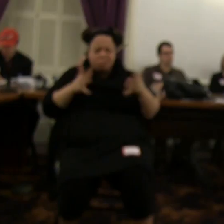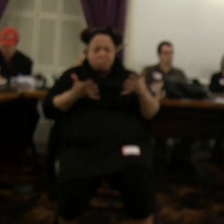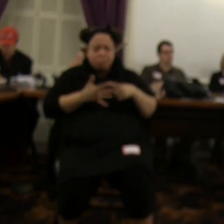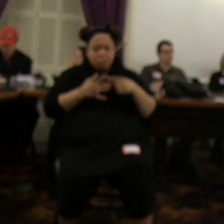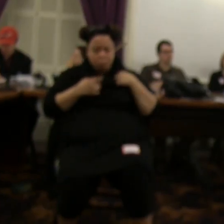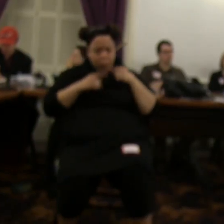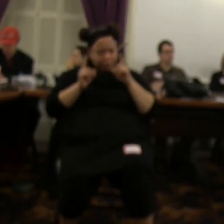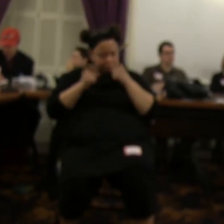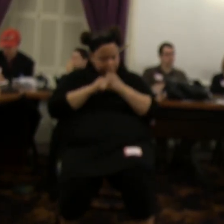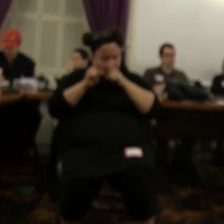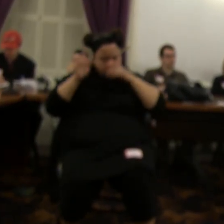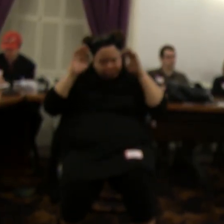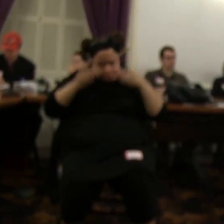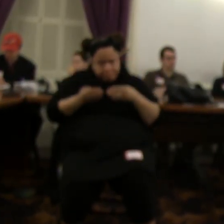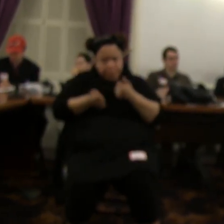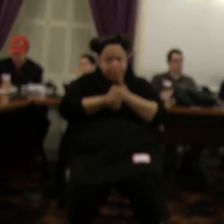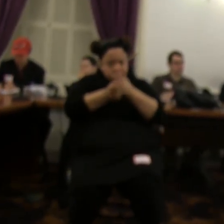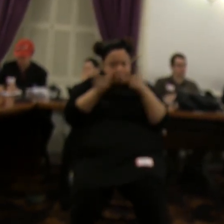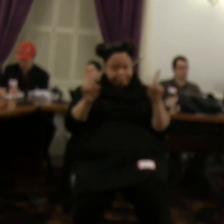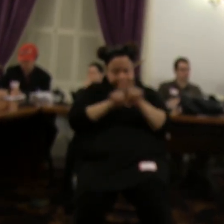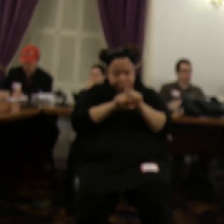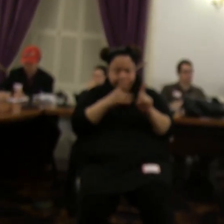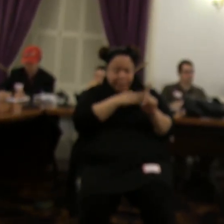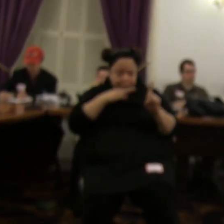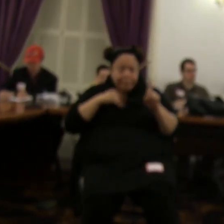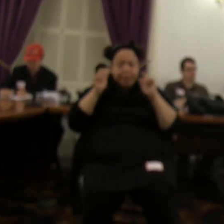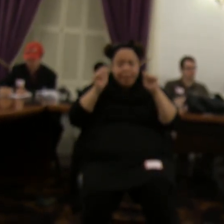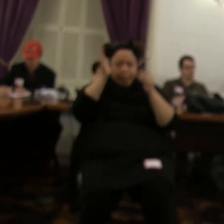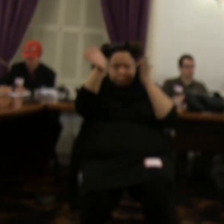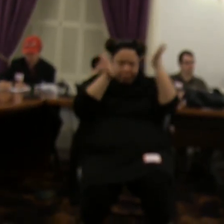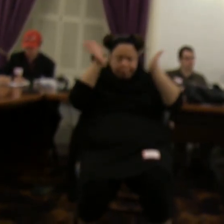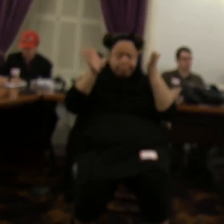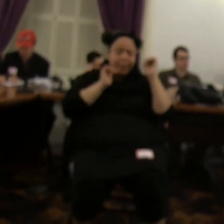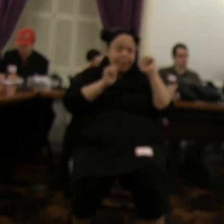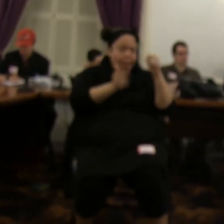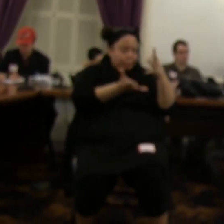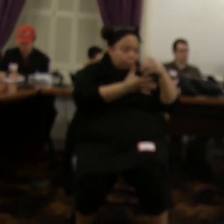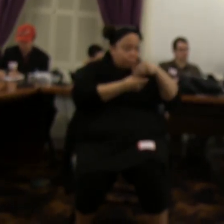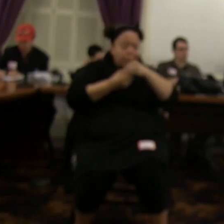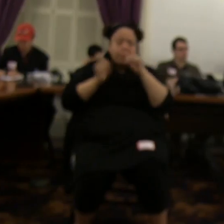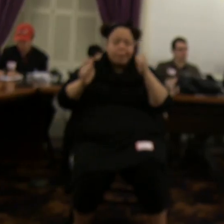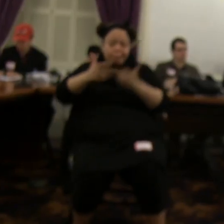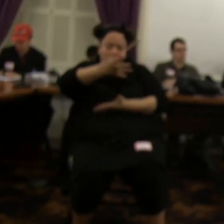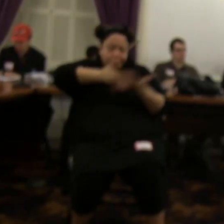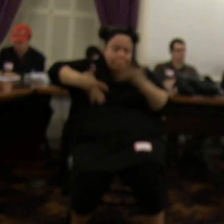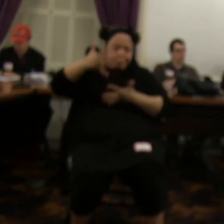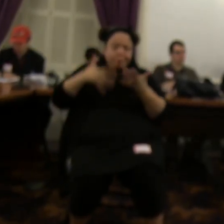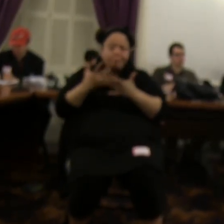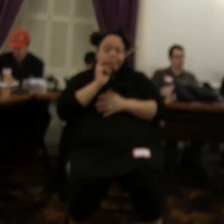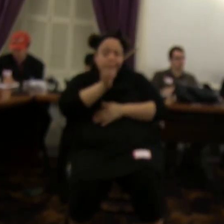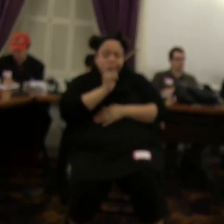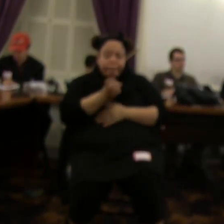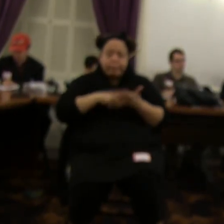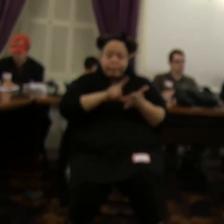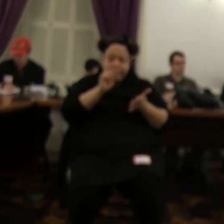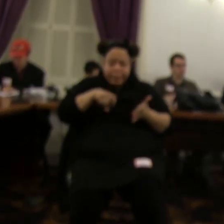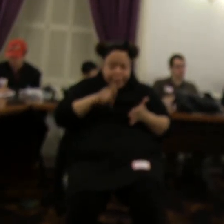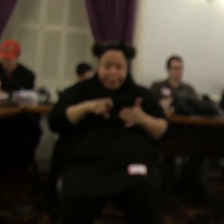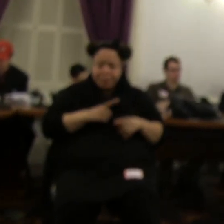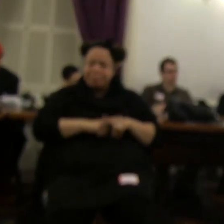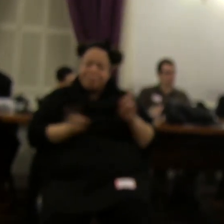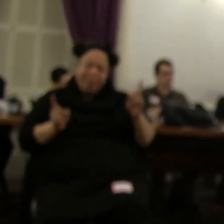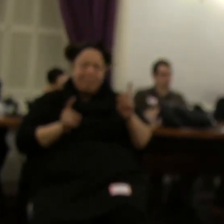for United Counseling, who work for Washington County Mental Health, that these people who do the work that keep people